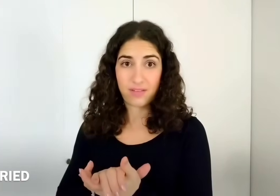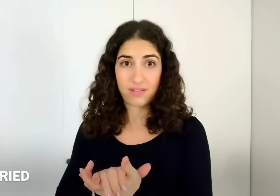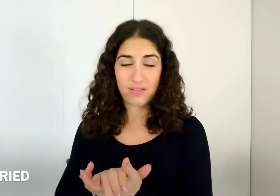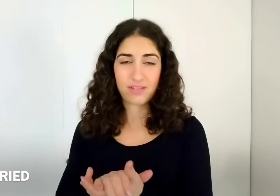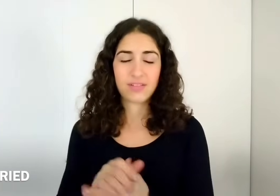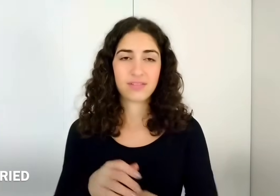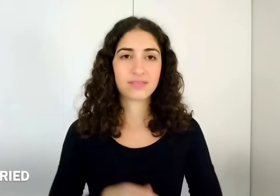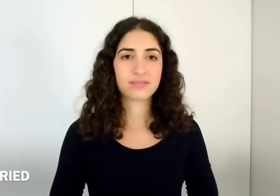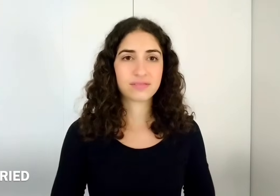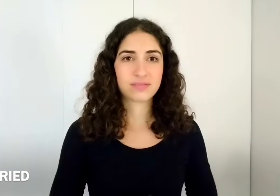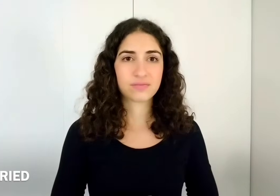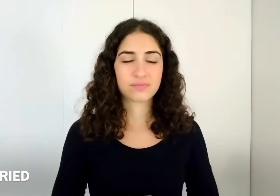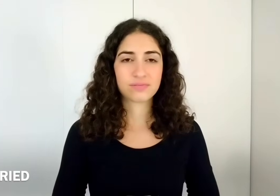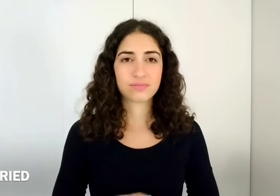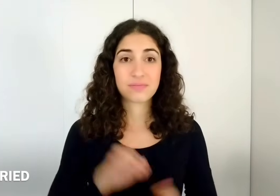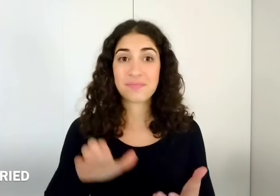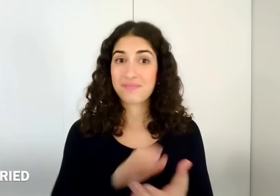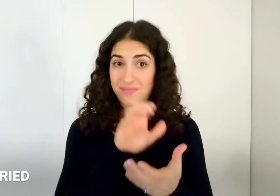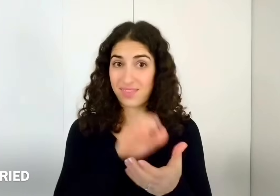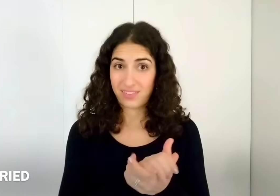Married or marriage.